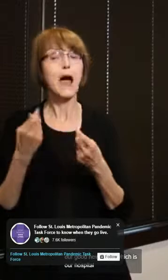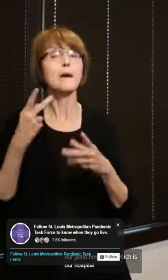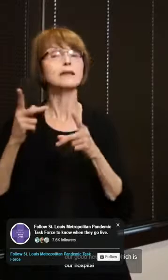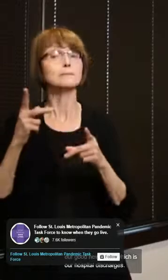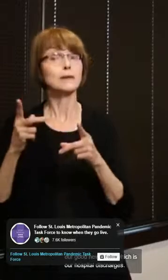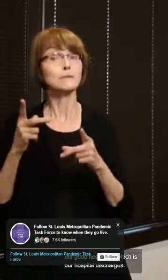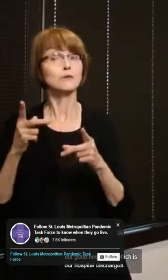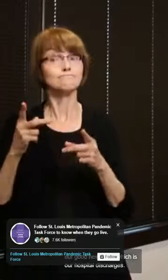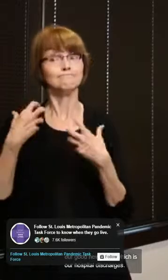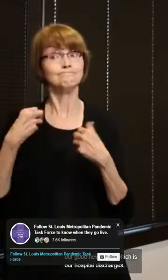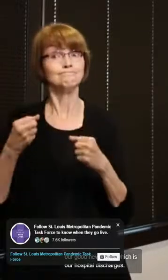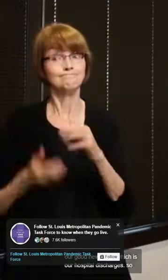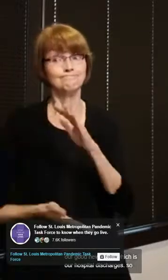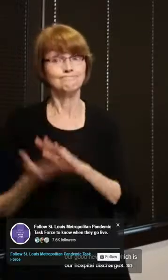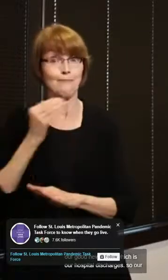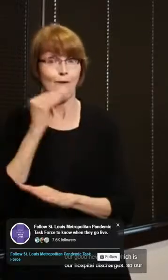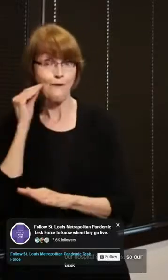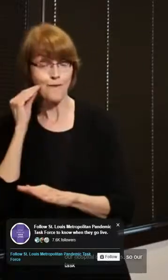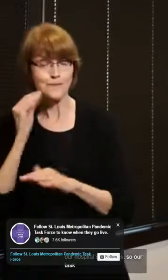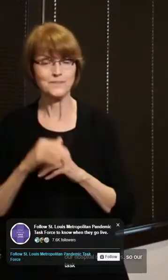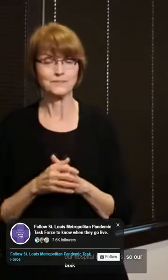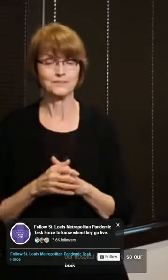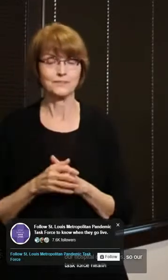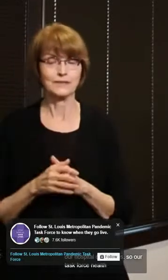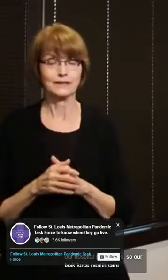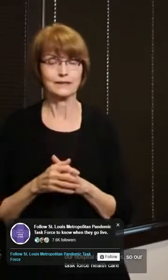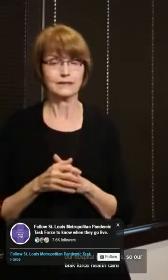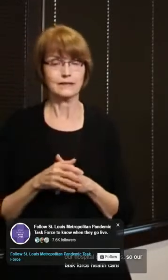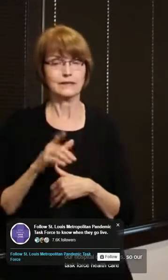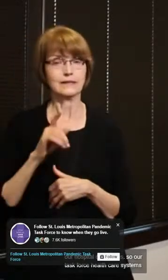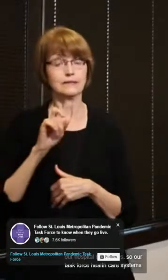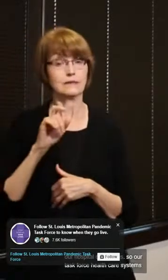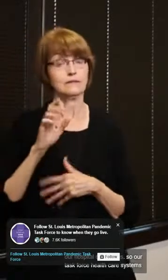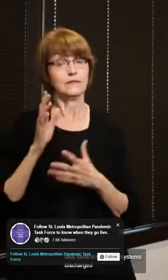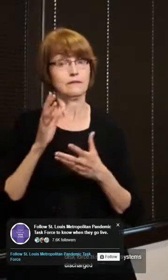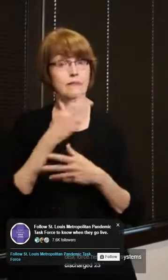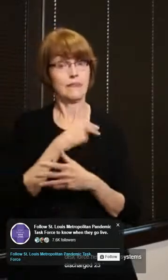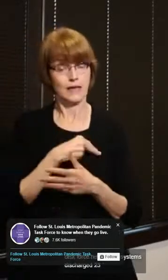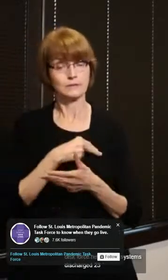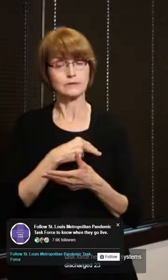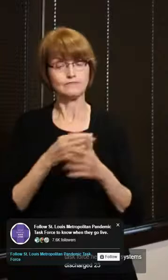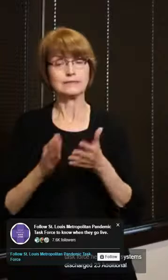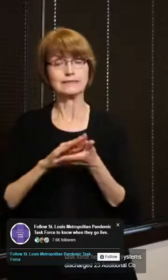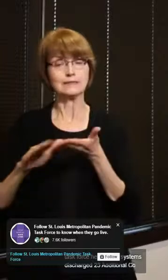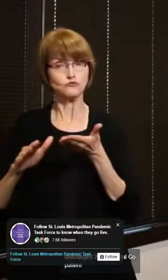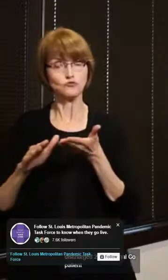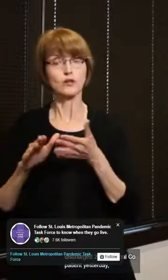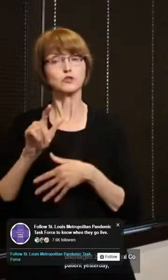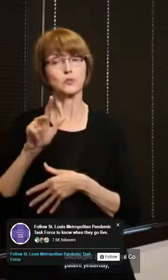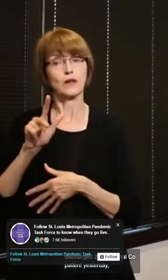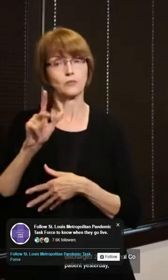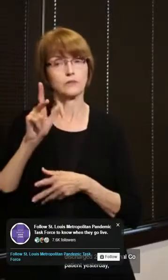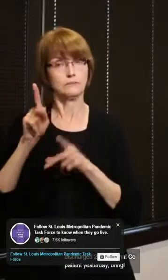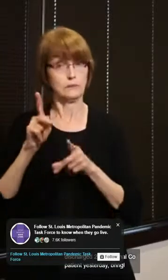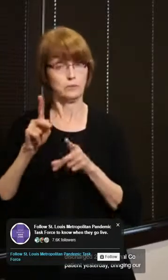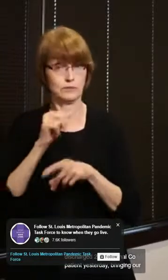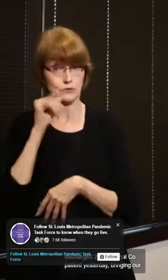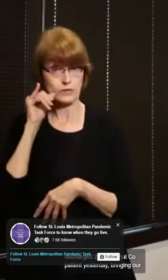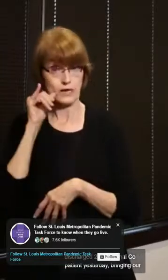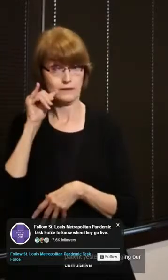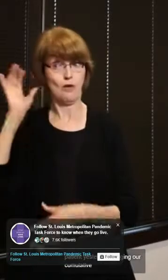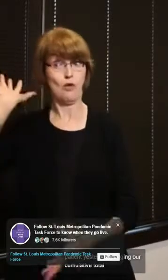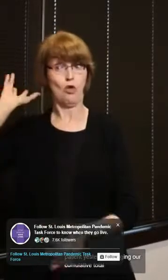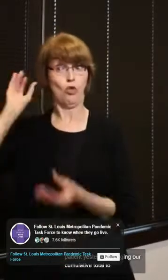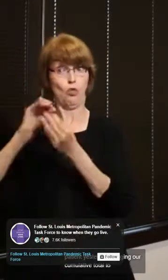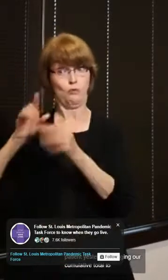discharges. So our task force healthcare systems discharged 23 additional COVID patients yesterday, bringing our cumulative total